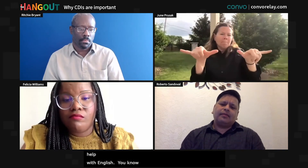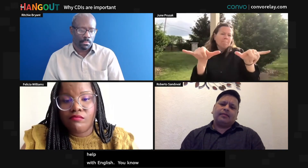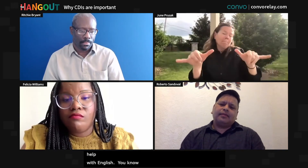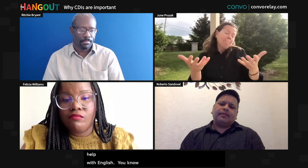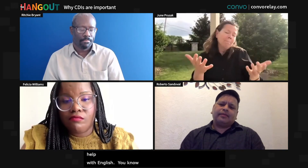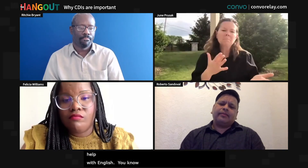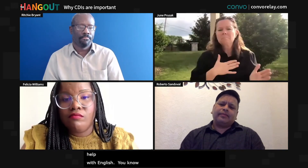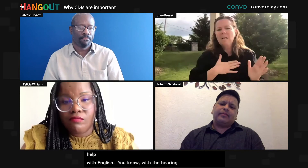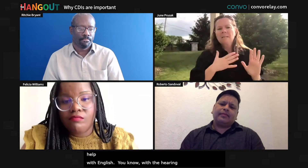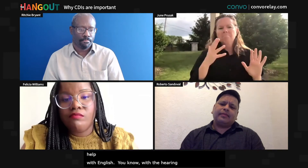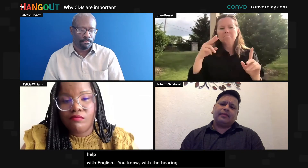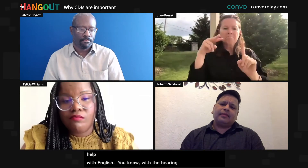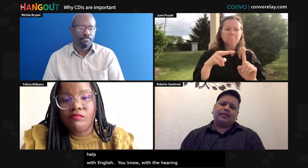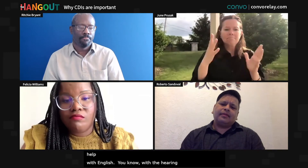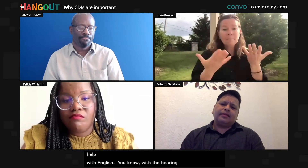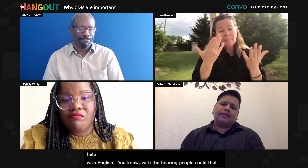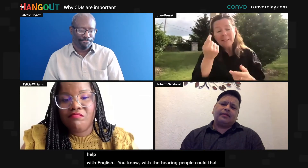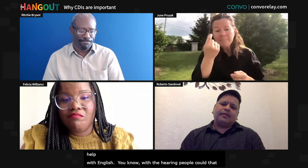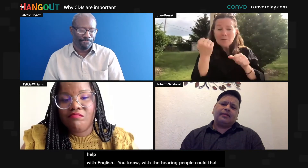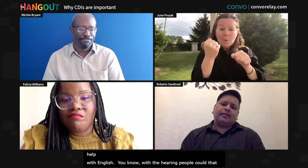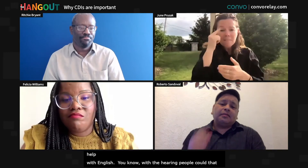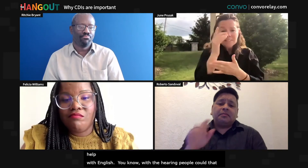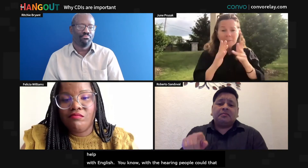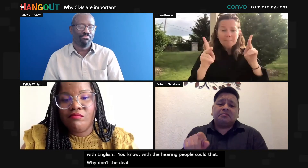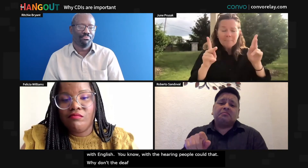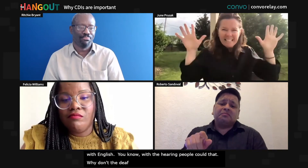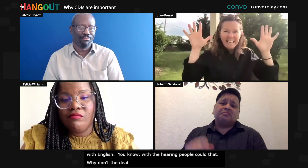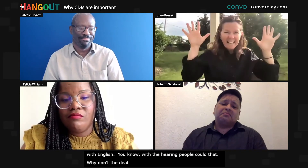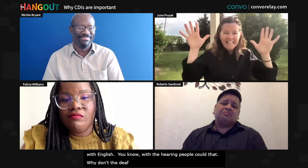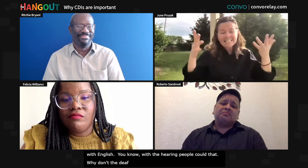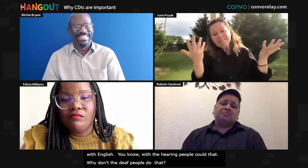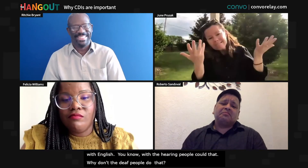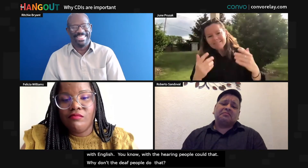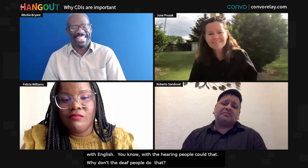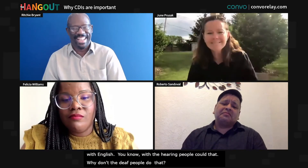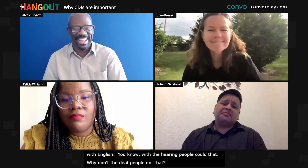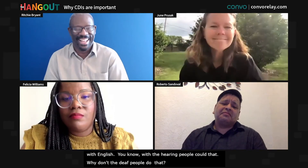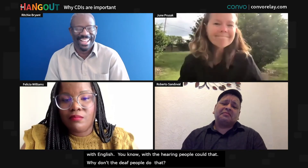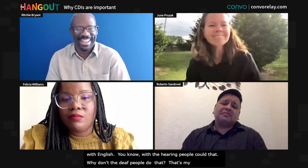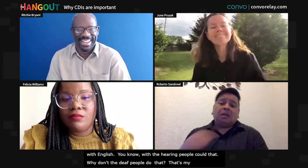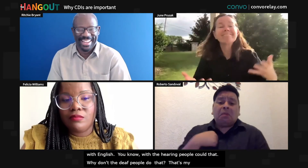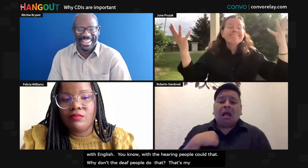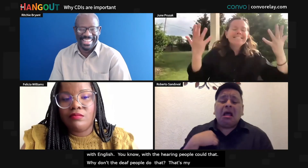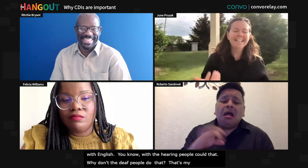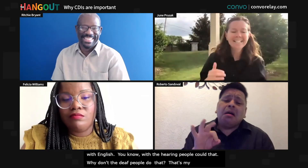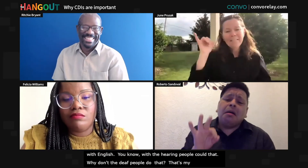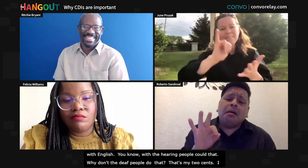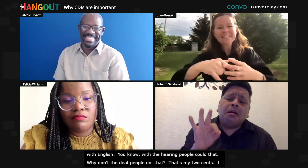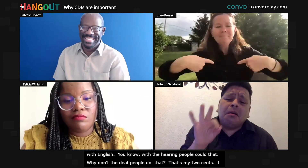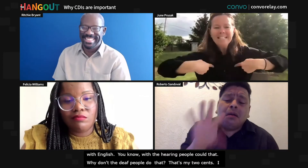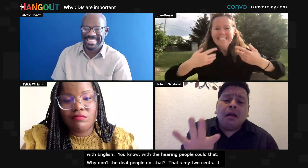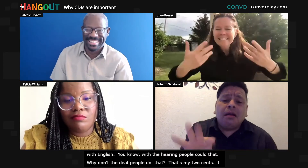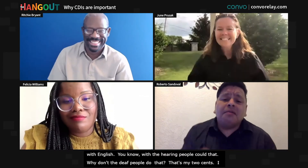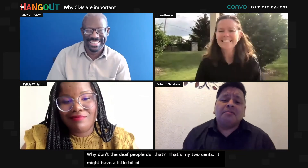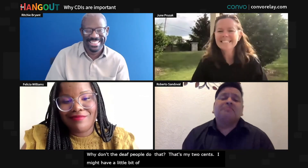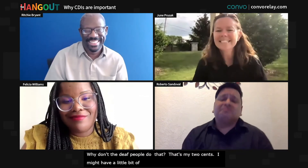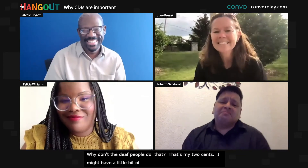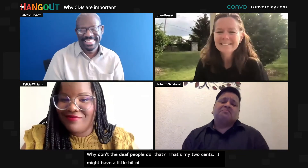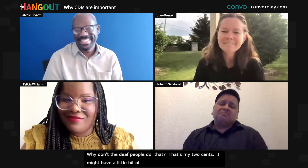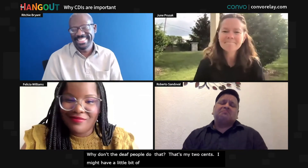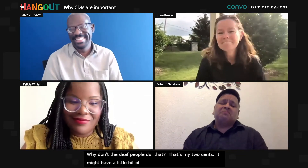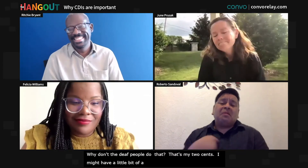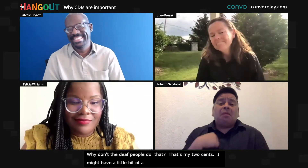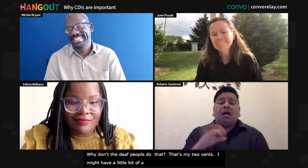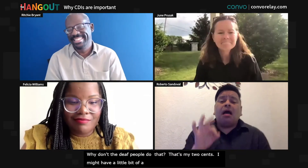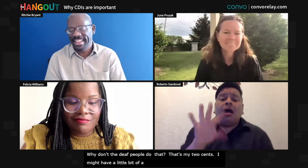do that. Why don't the deaf people do that? And that's my 2 cents. I might have a little bit of a strong opinion there, but it is what it is.